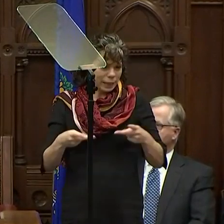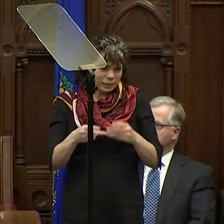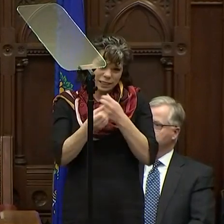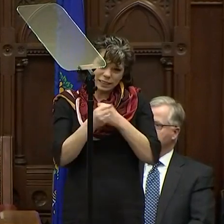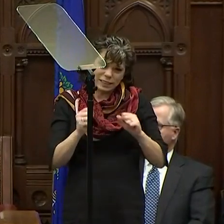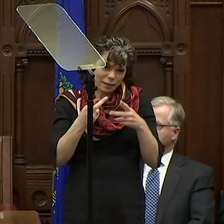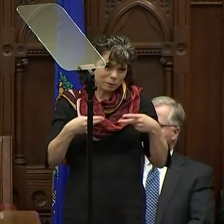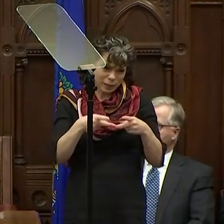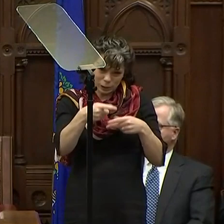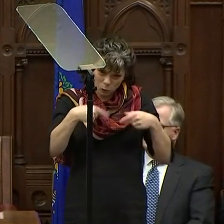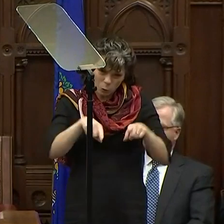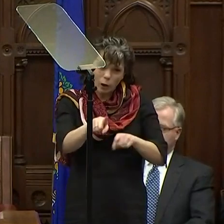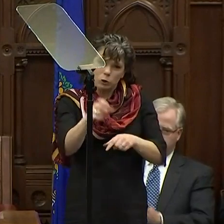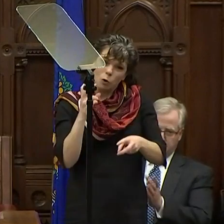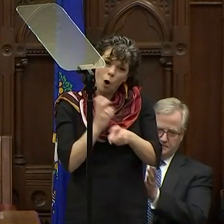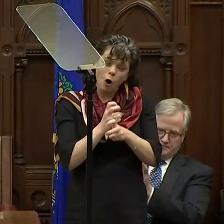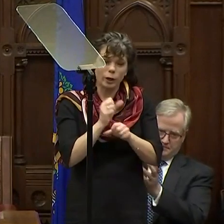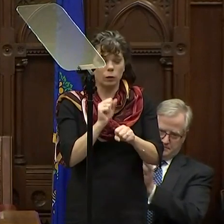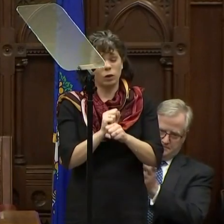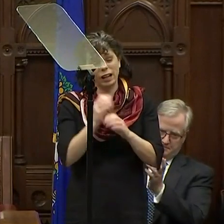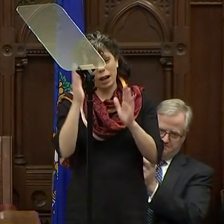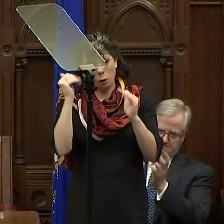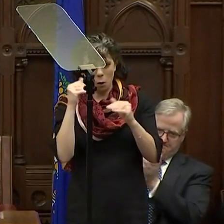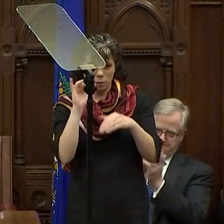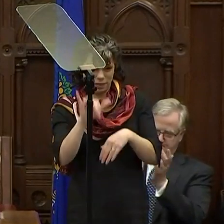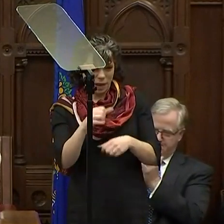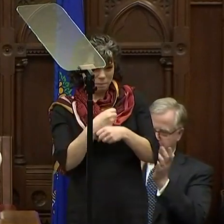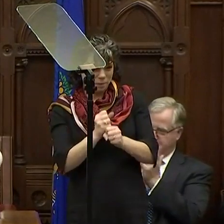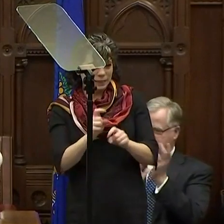you're hard at work. Thank you. I hope it makes a difference.